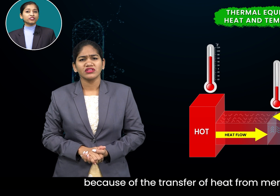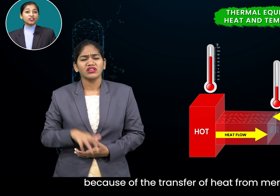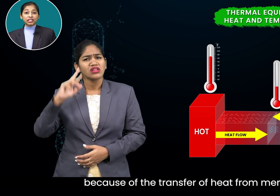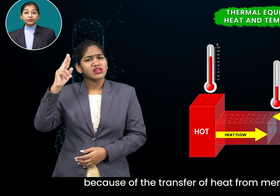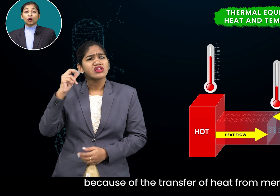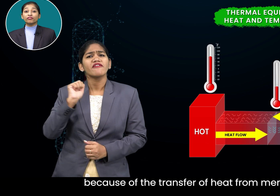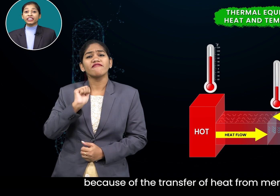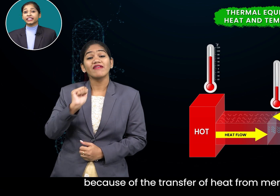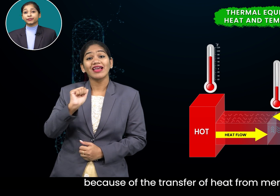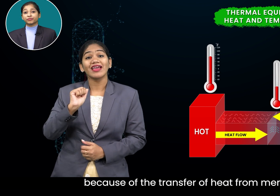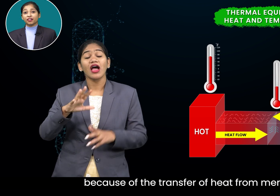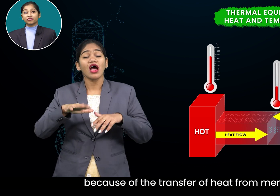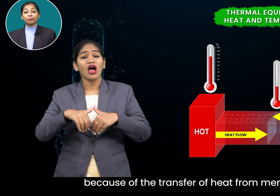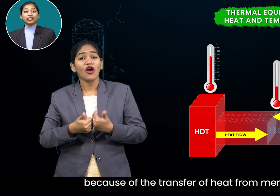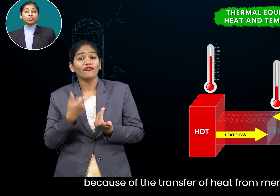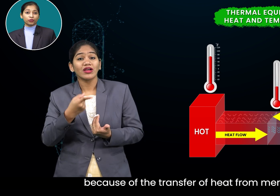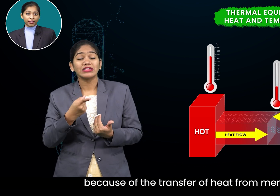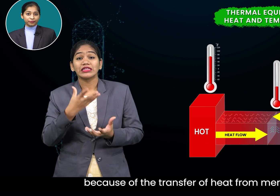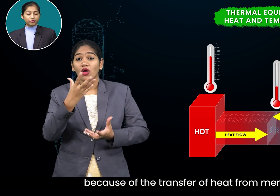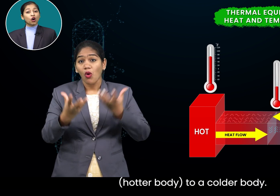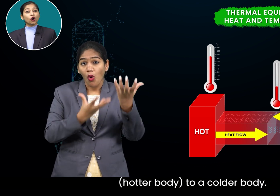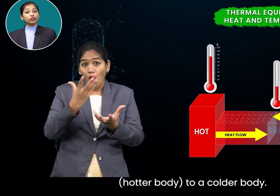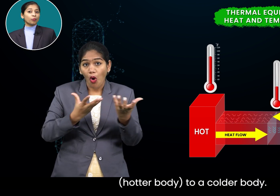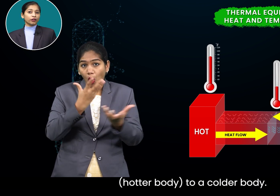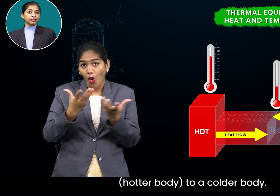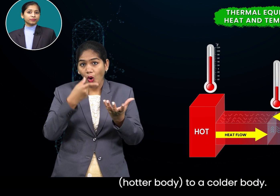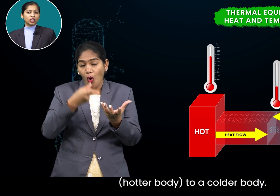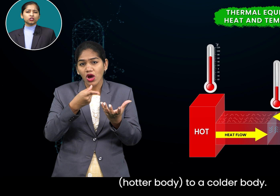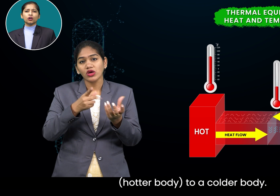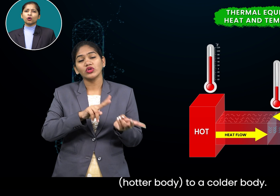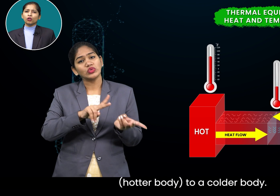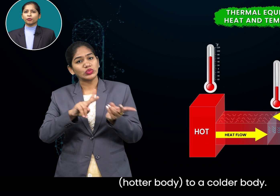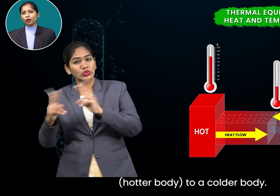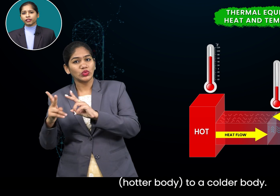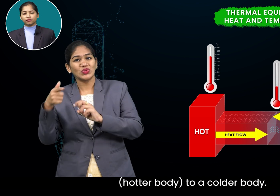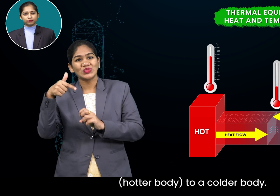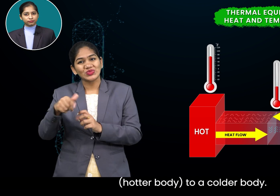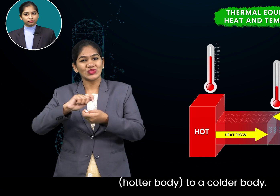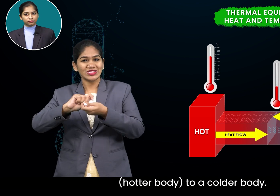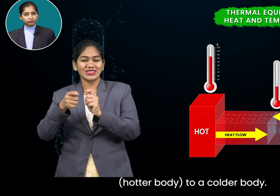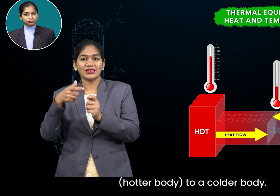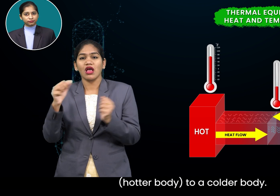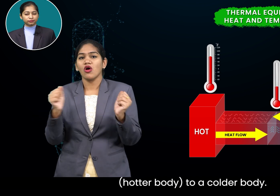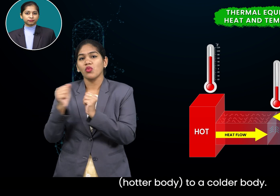Because of the transfer of heat from mercury, hotter body, to a colder body.